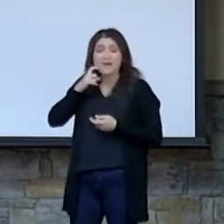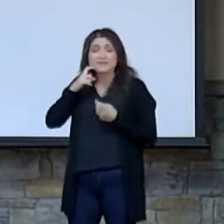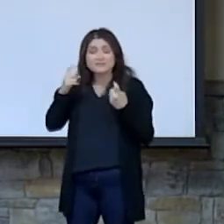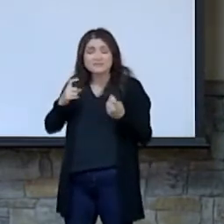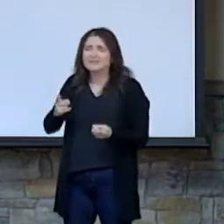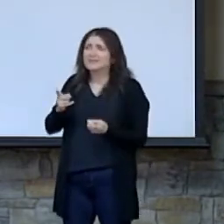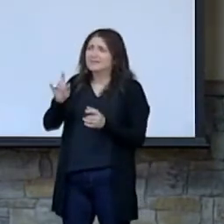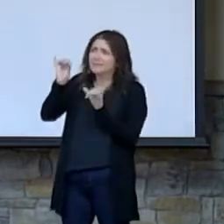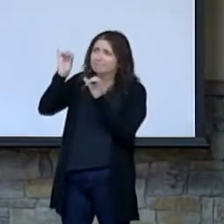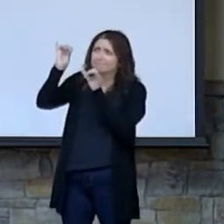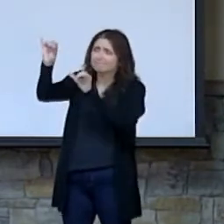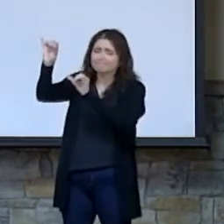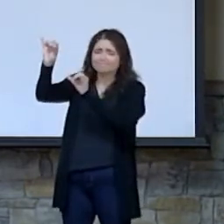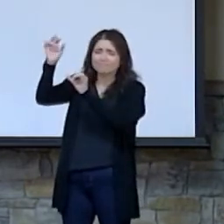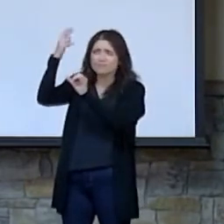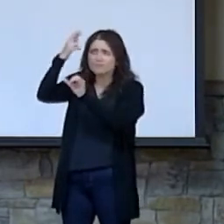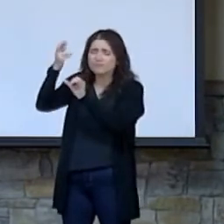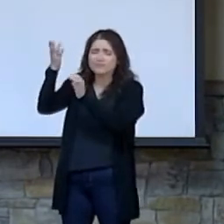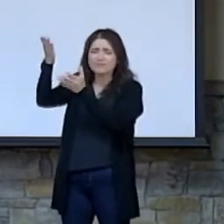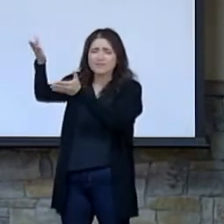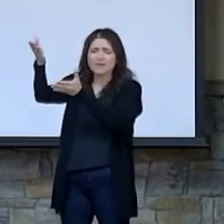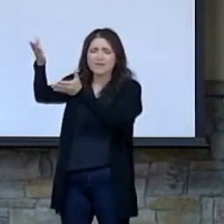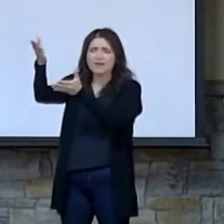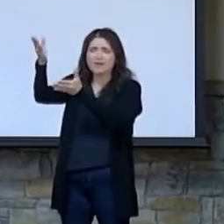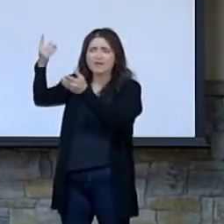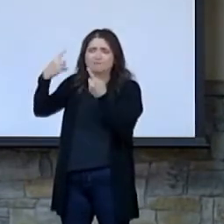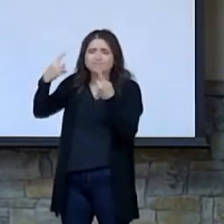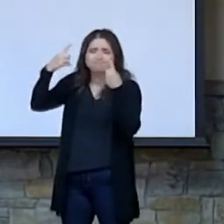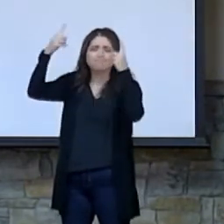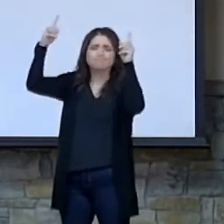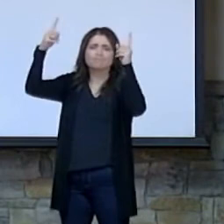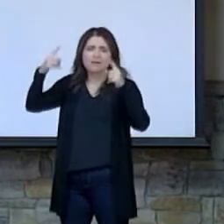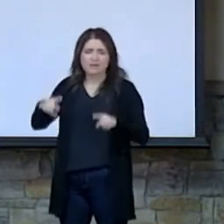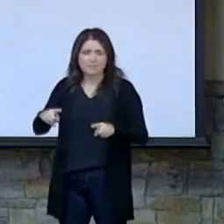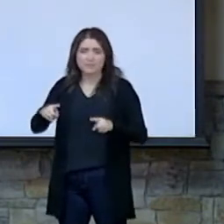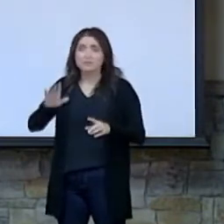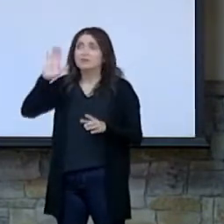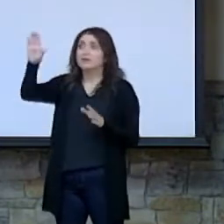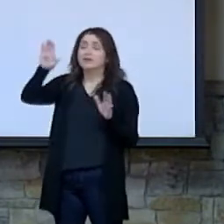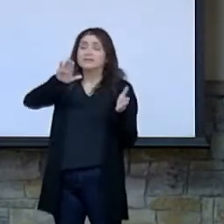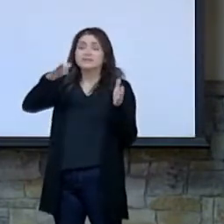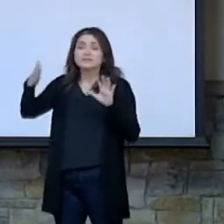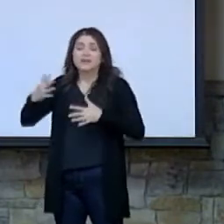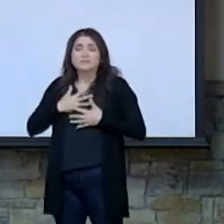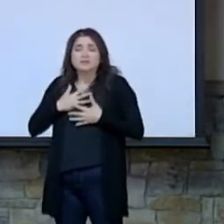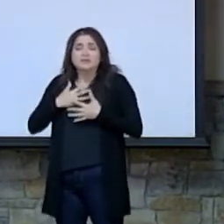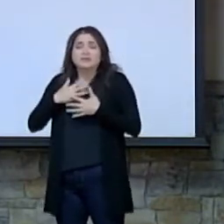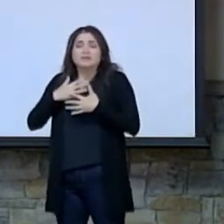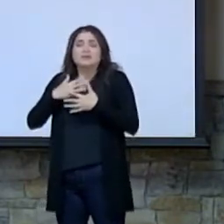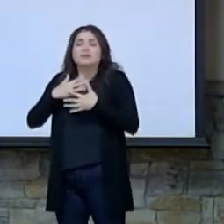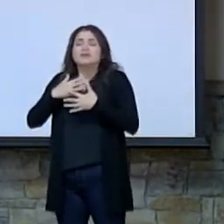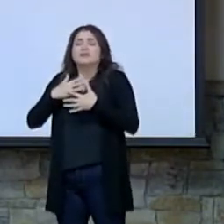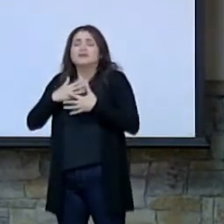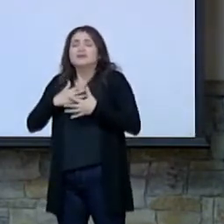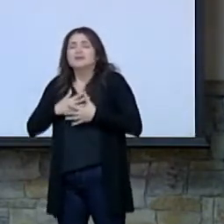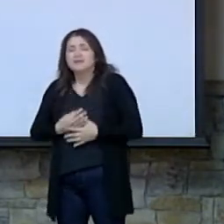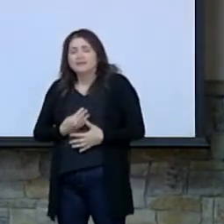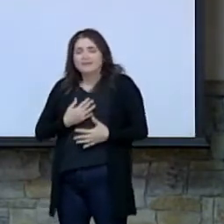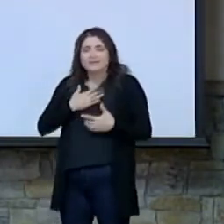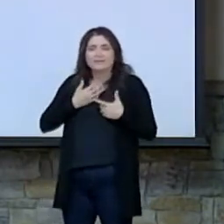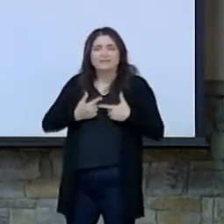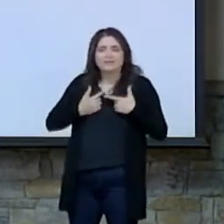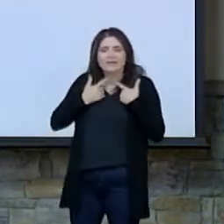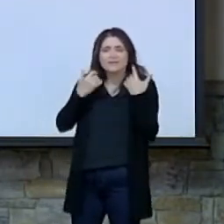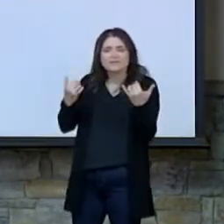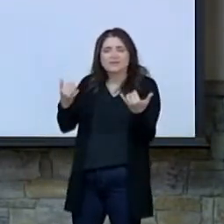there until it was accomplished his dying breath has brought me life I know that it